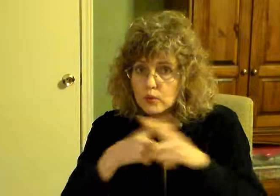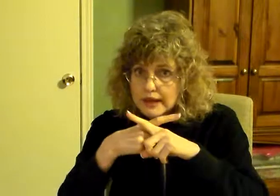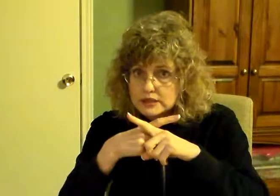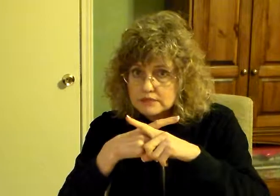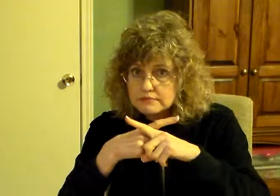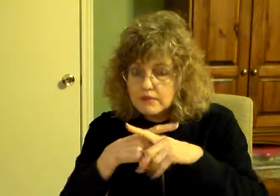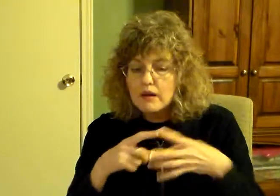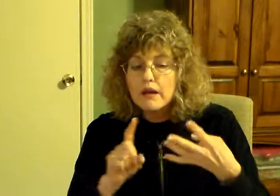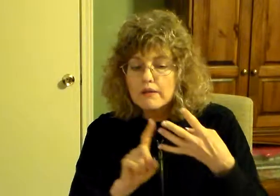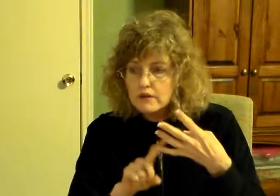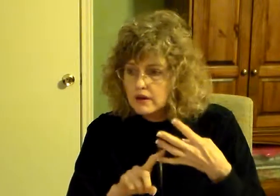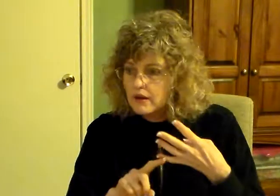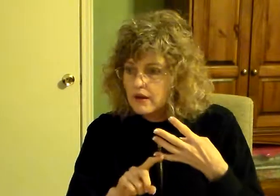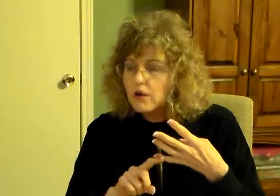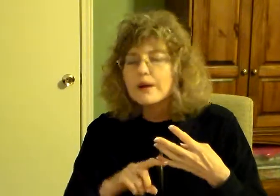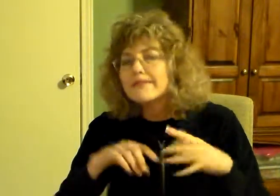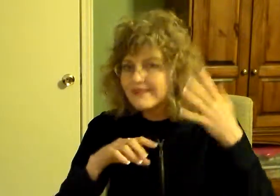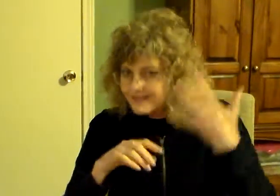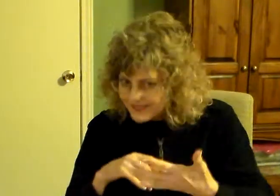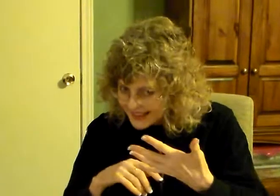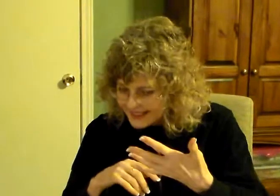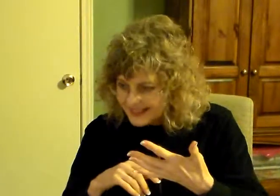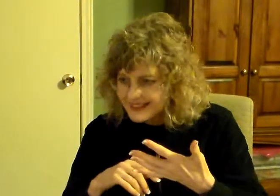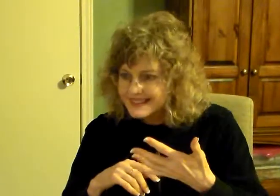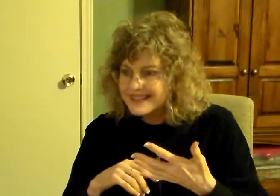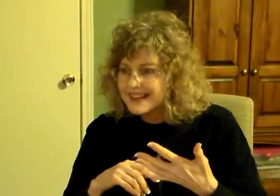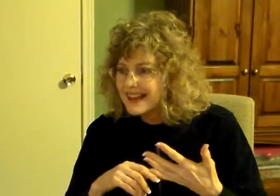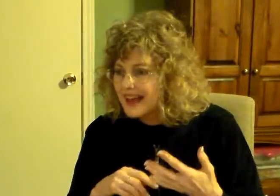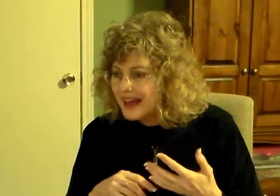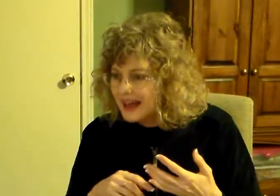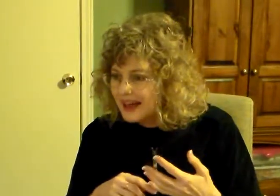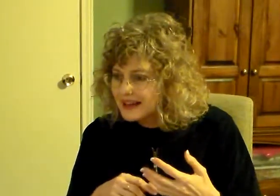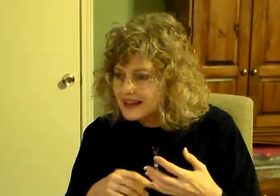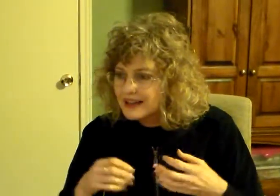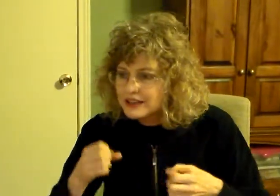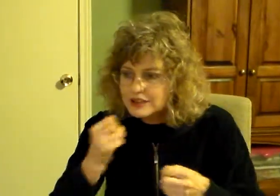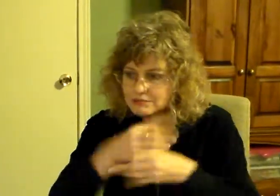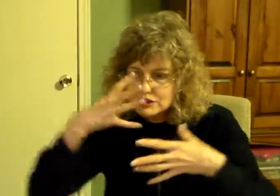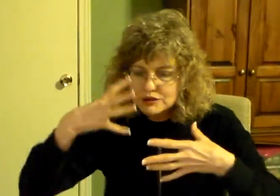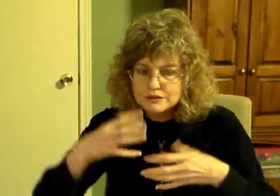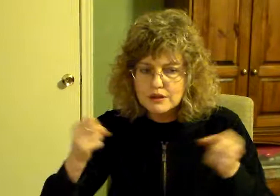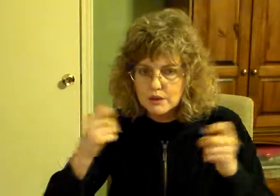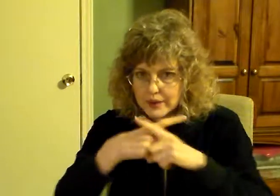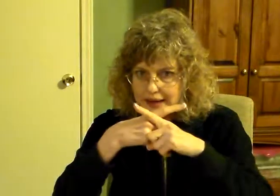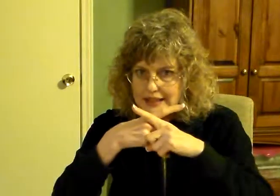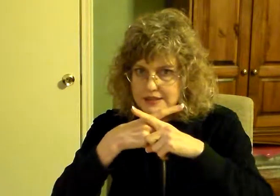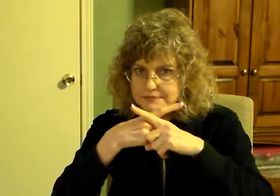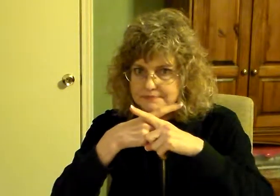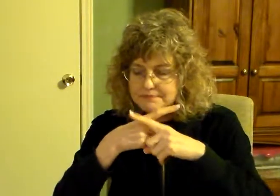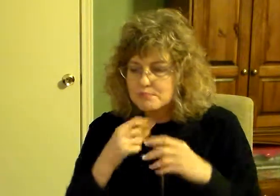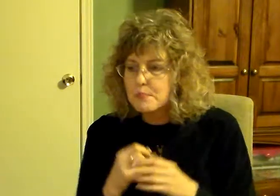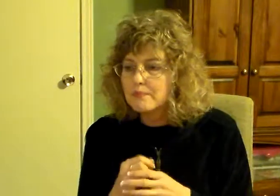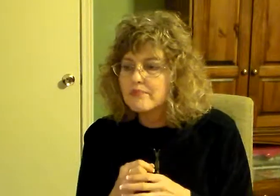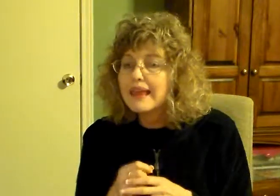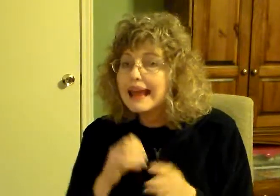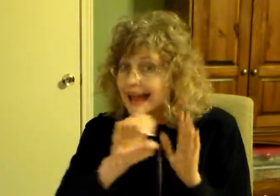fifth, combustion reactions. We will explore all 5 of these in this lesson. You'll need to be able to identify the type of